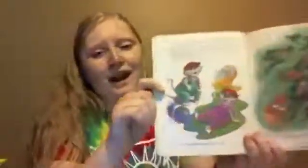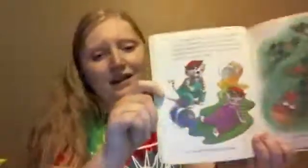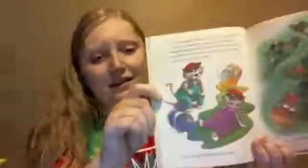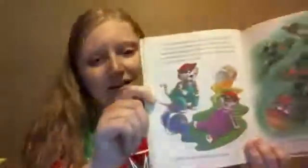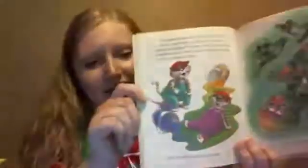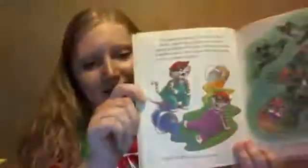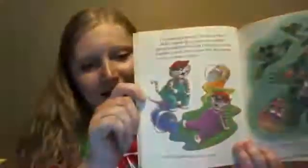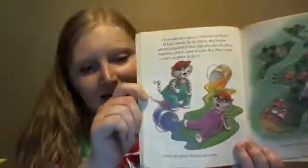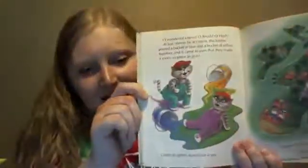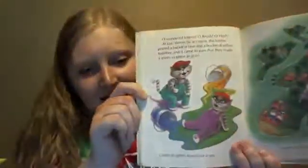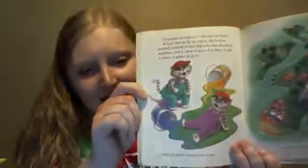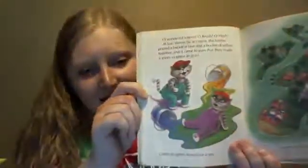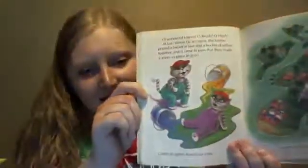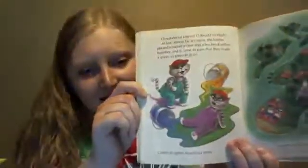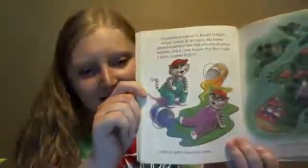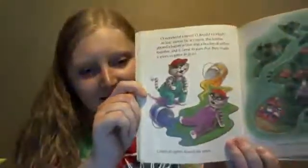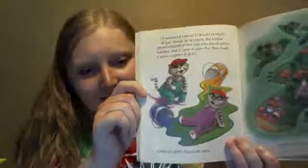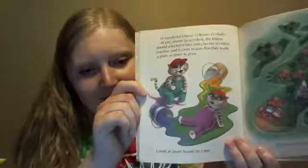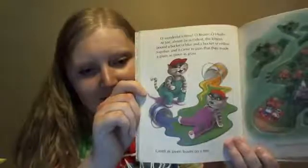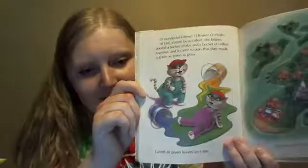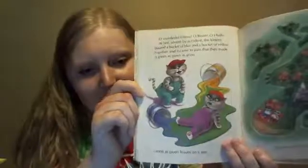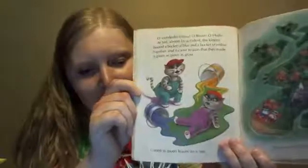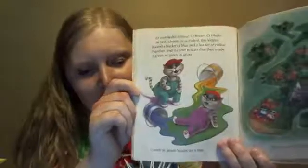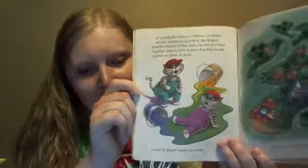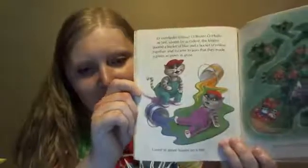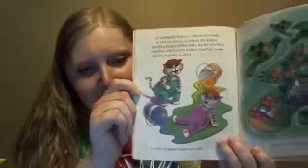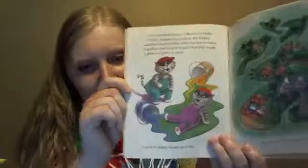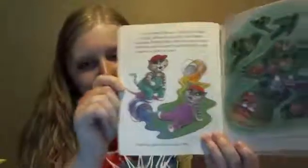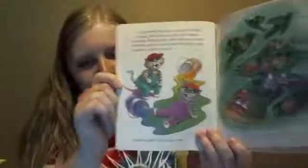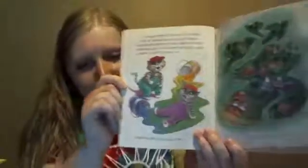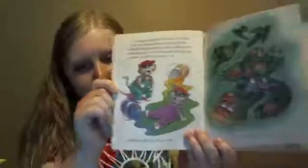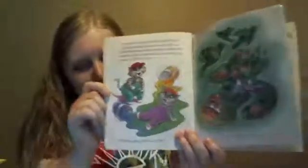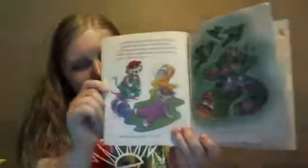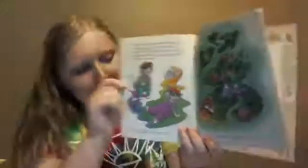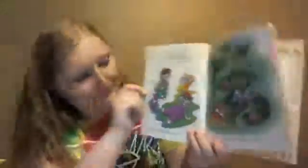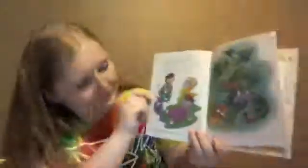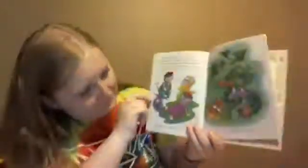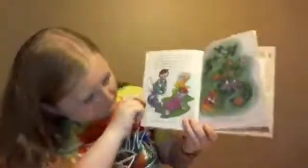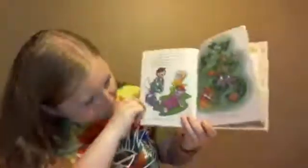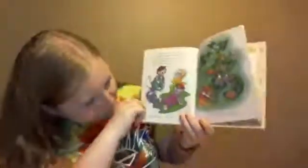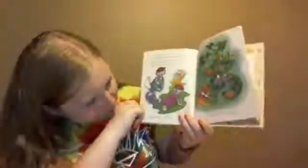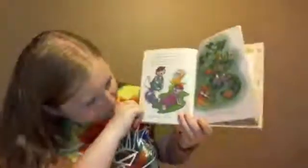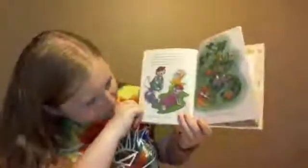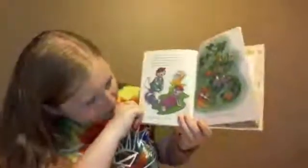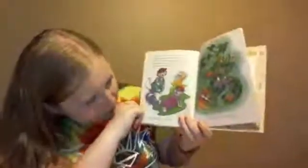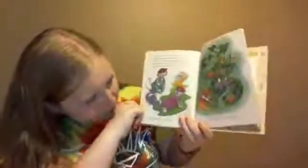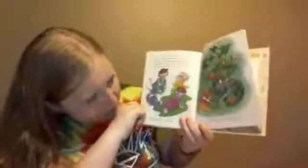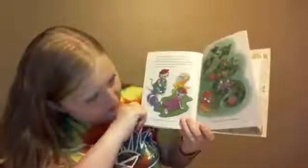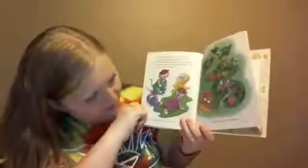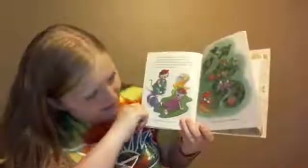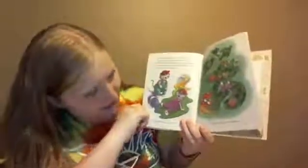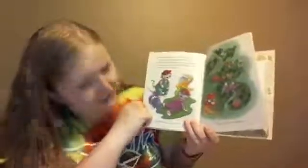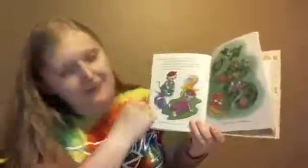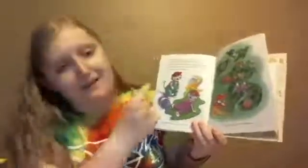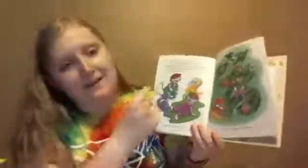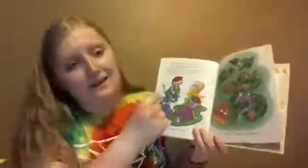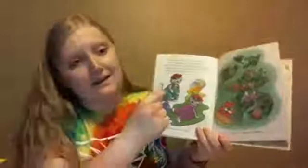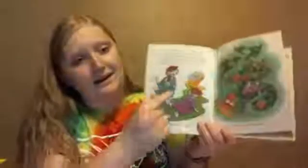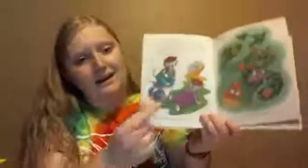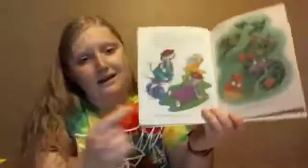grass. Yay! Green as green leaves on a tree. Green as islands in the sea.